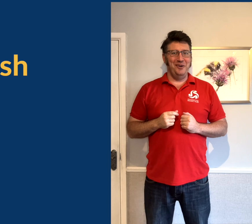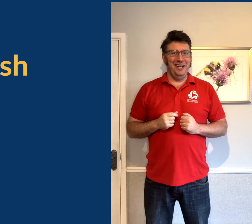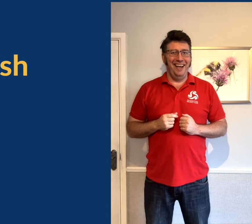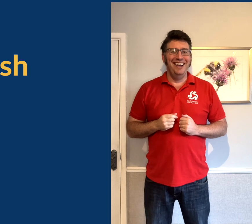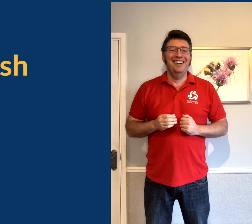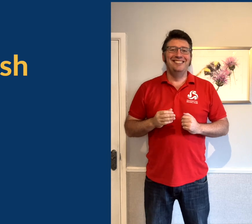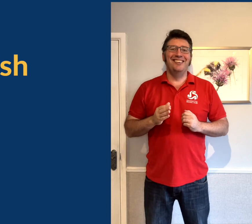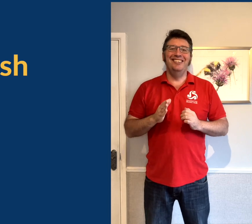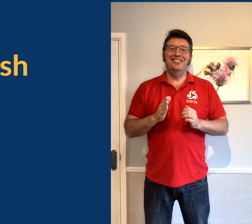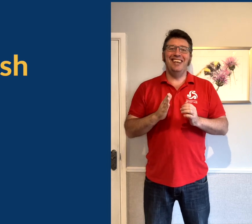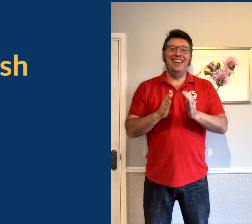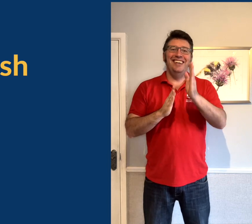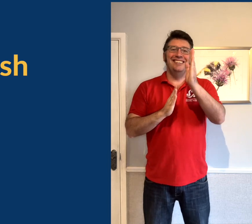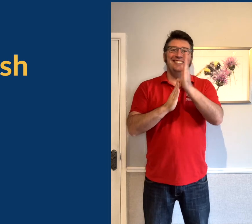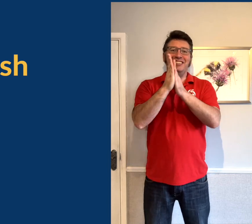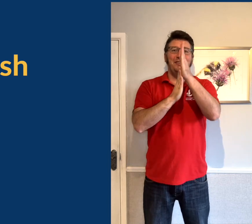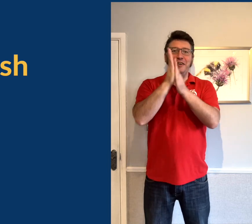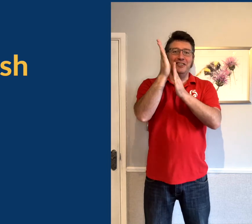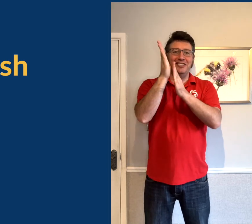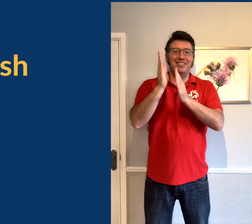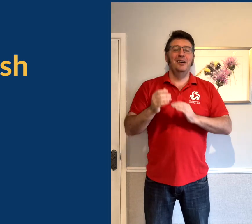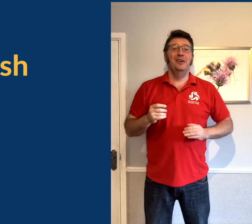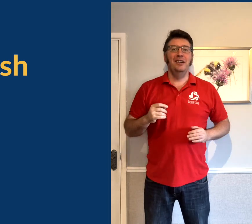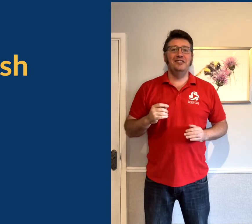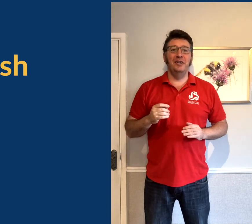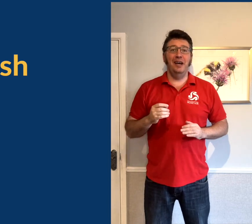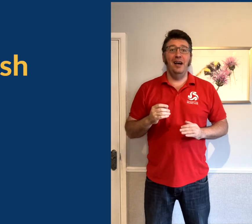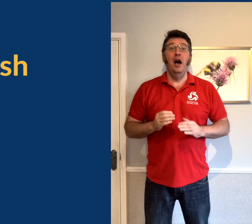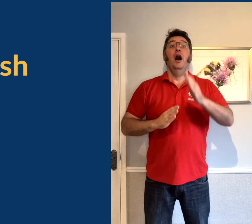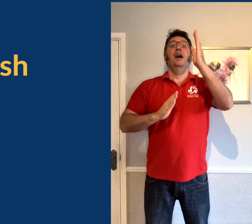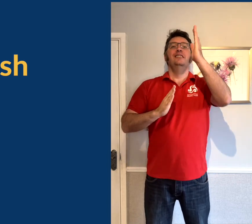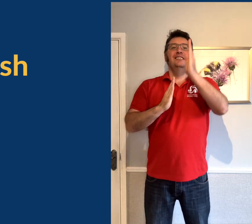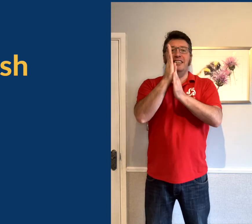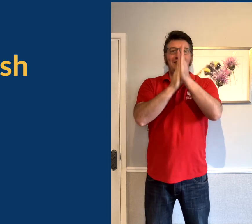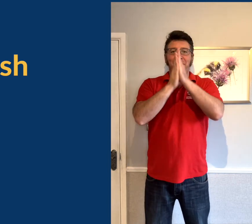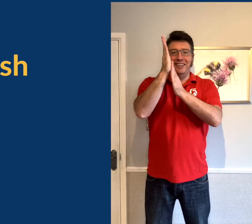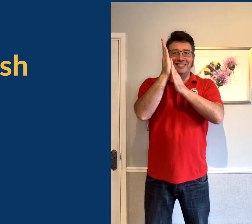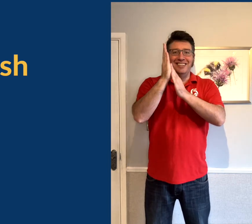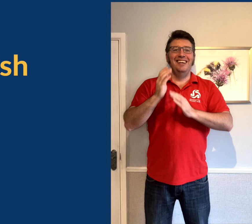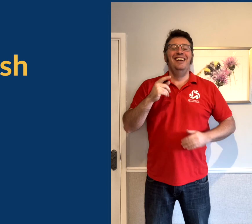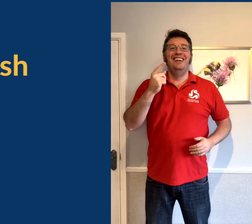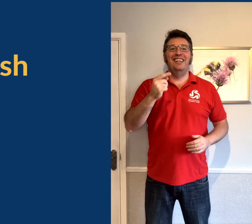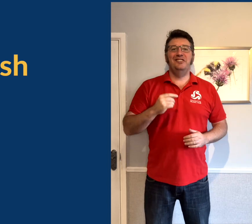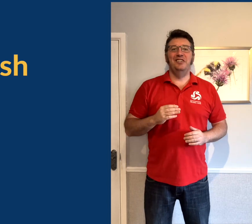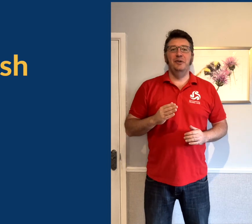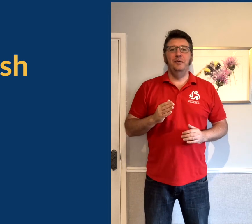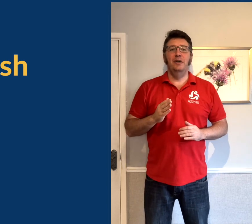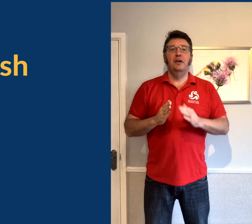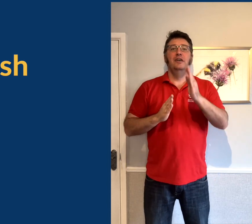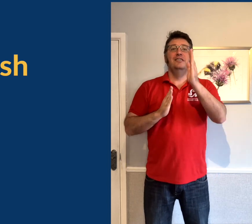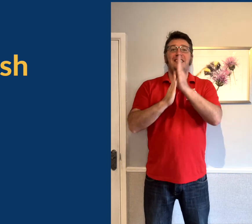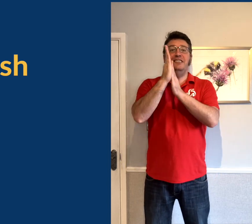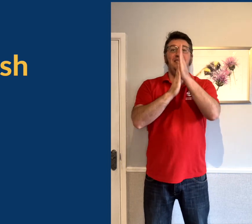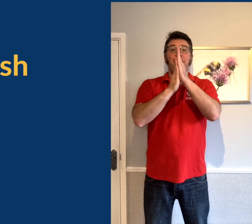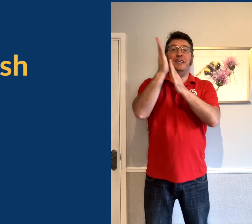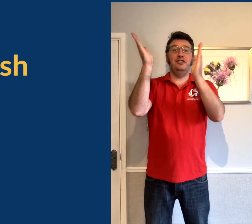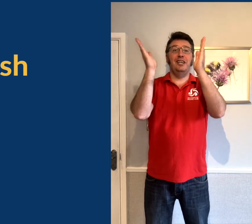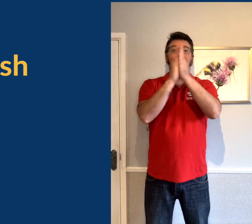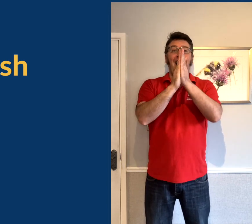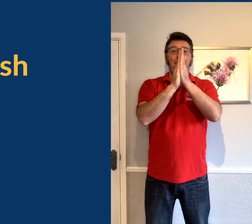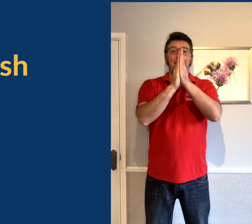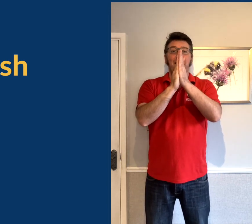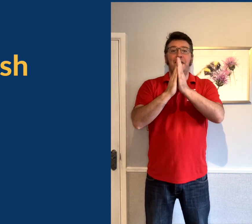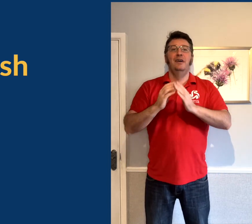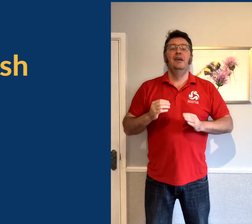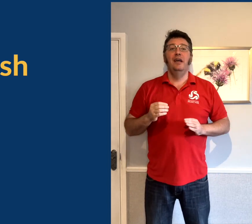see why in a minute. So can you say tasty fish? Let's do it. Tasty fish. Let's do tasty